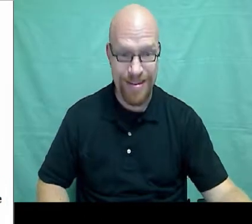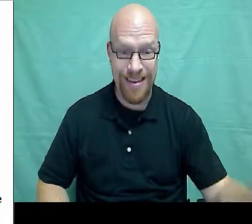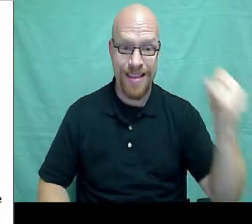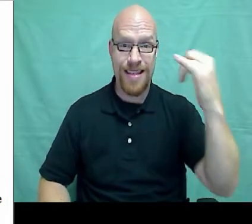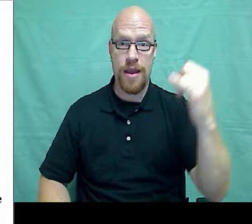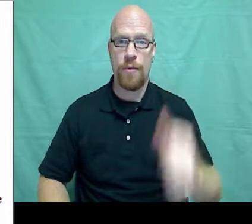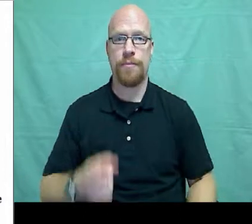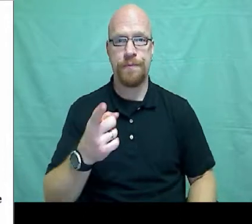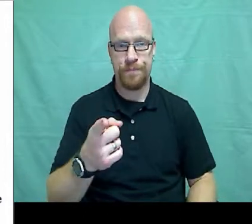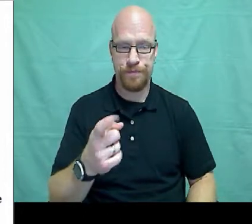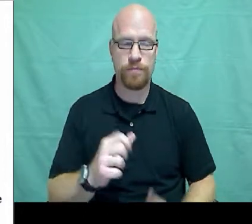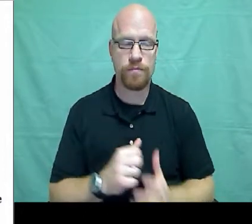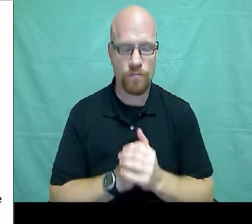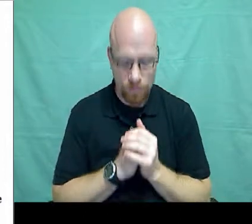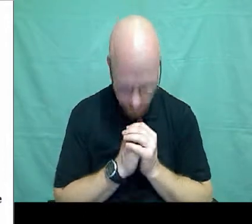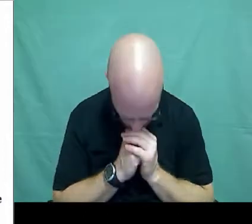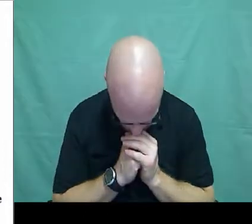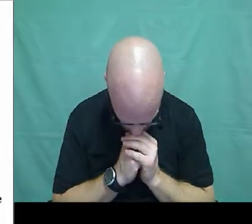Now,